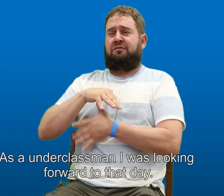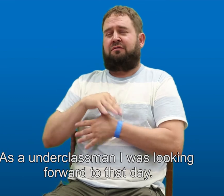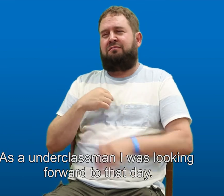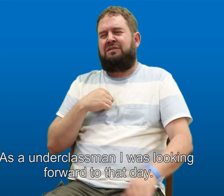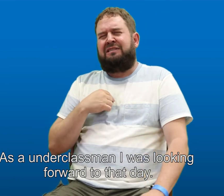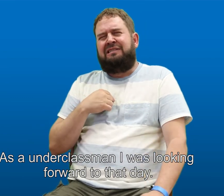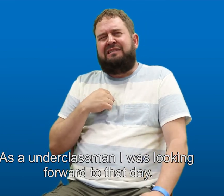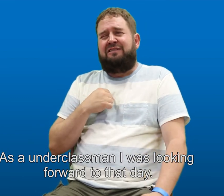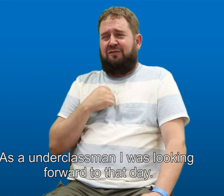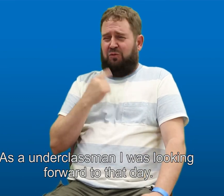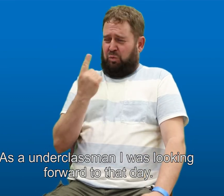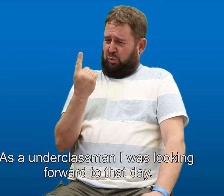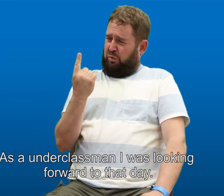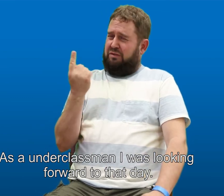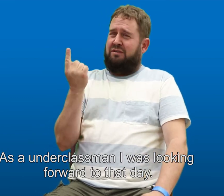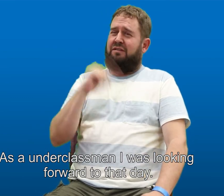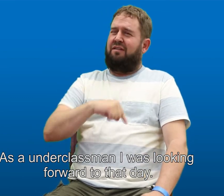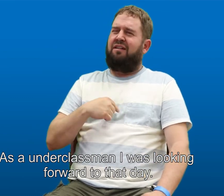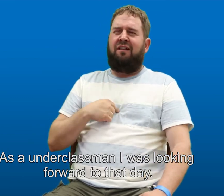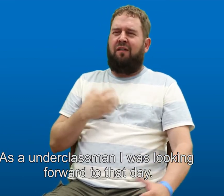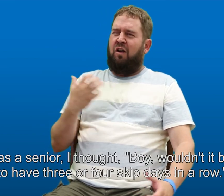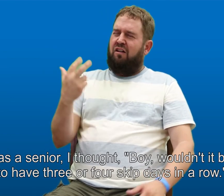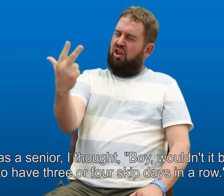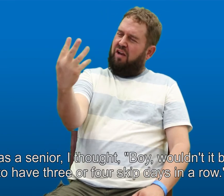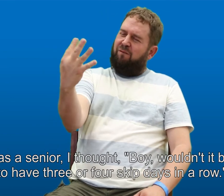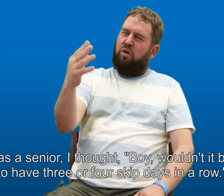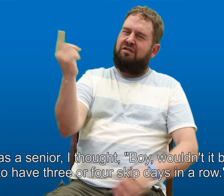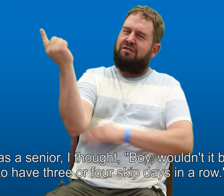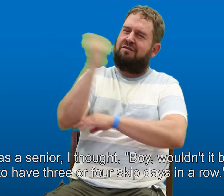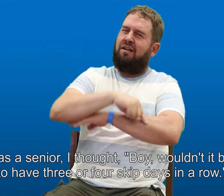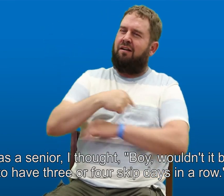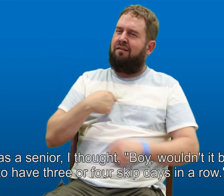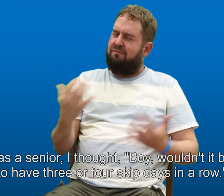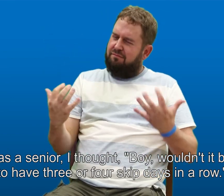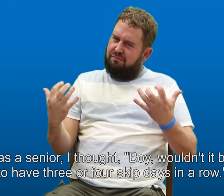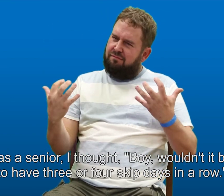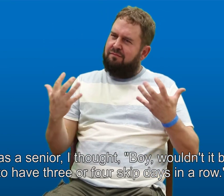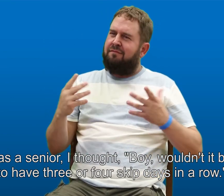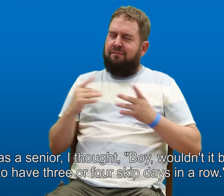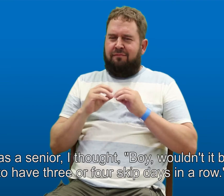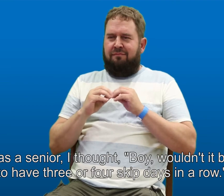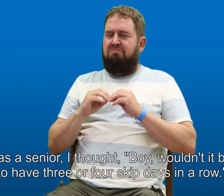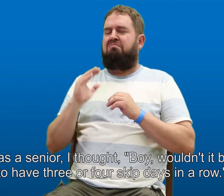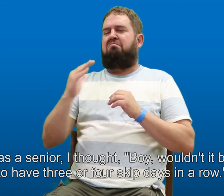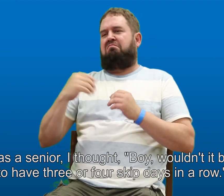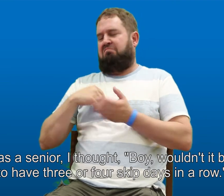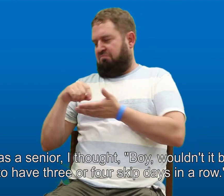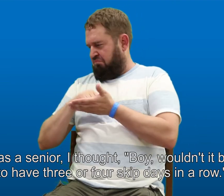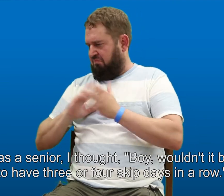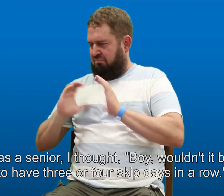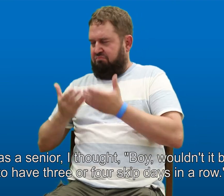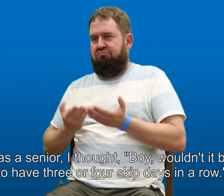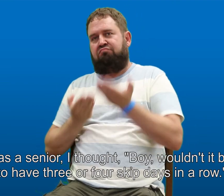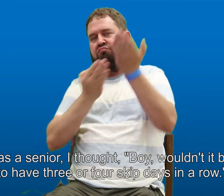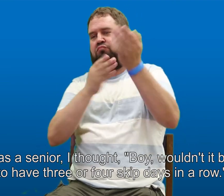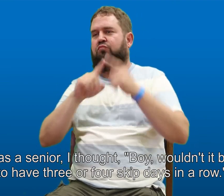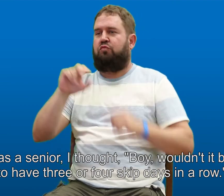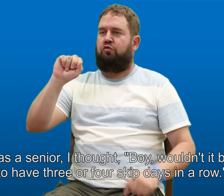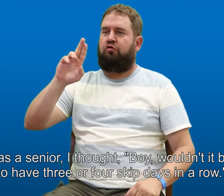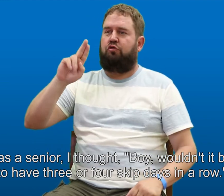underclassman, I was looking forward to that day, and then as a senior, I thought, boy, wouldn't it be nice to have three or four skip days in a row, so we